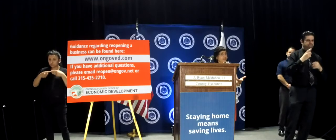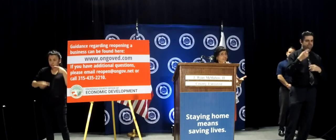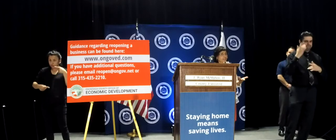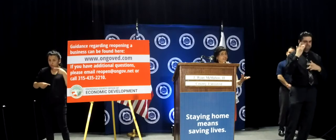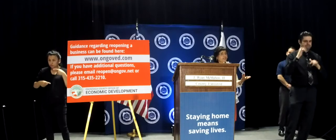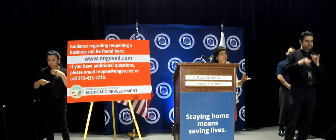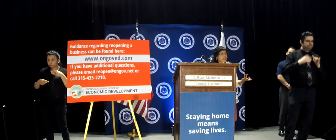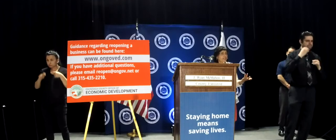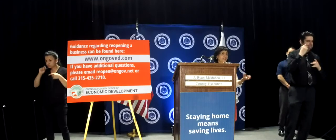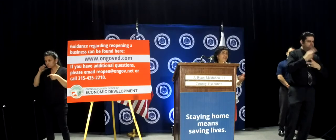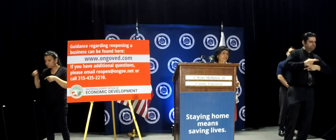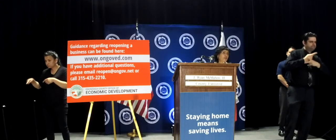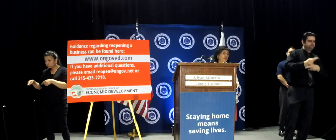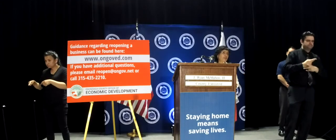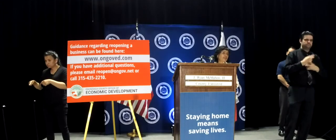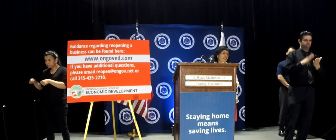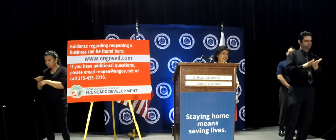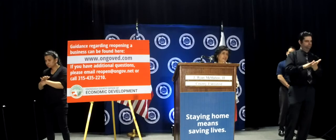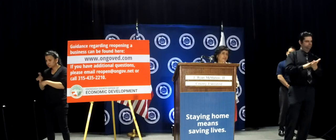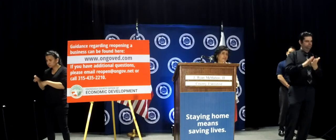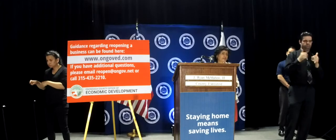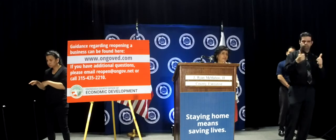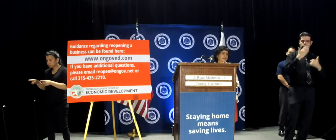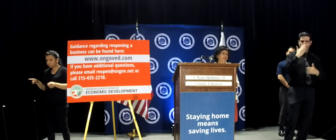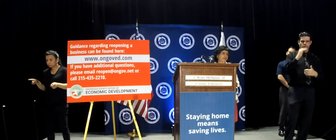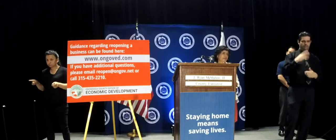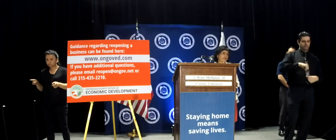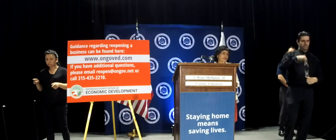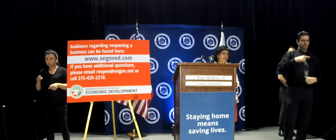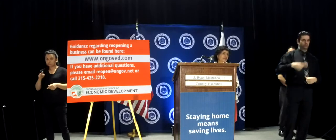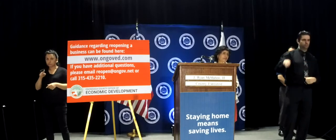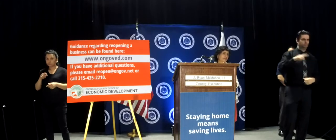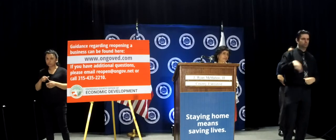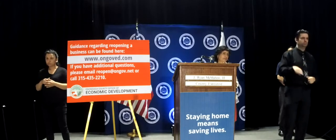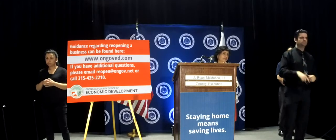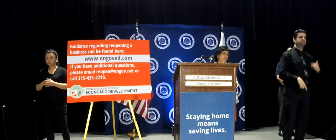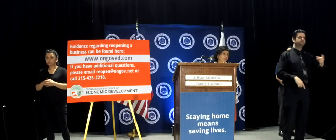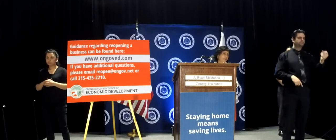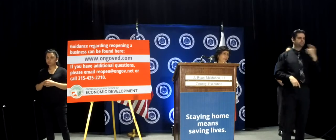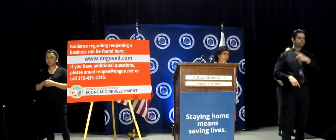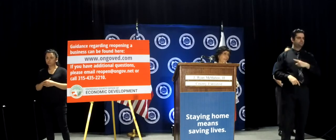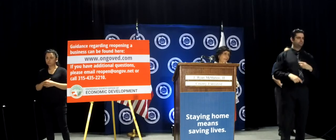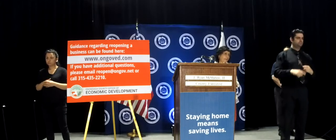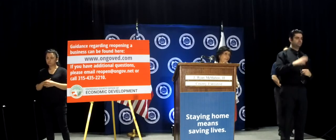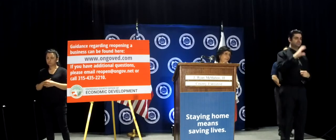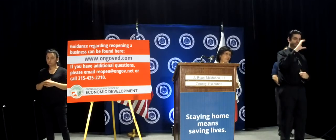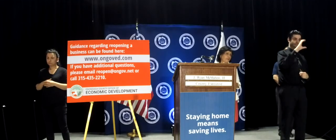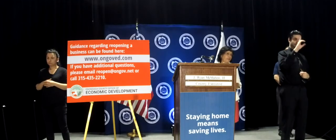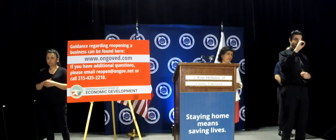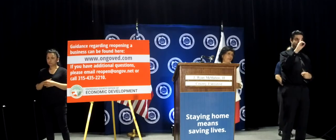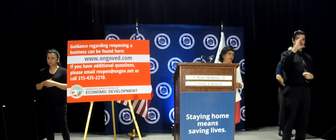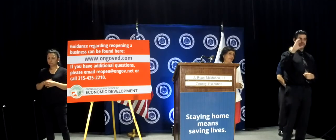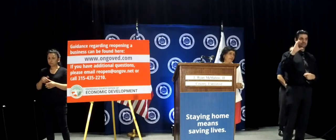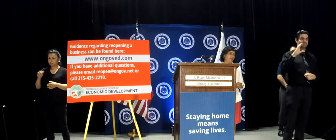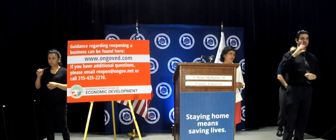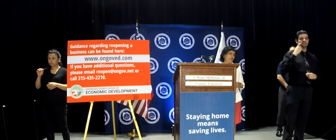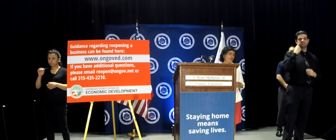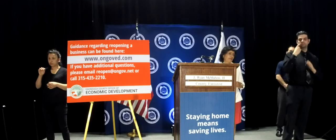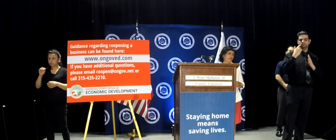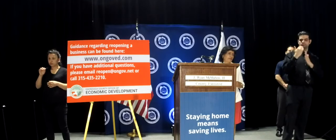do work. And these are proven records. What do you make of the CDC's change in guidance that the virus is not